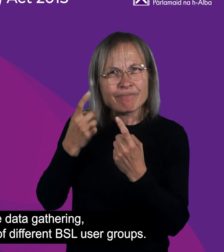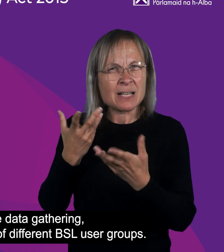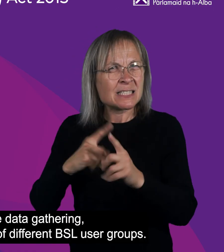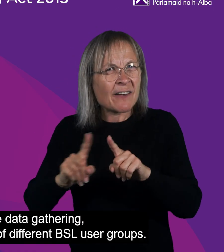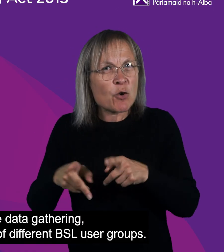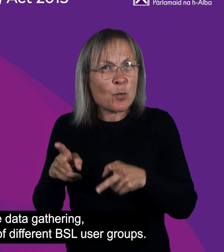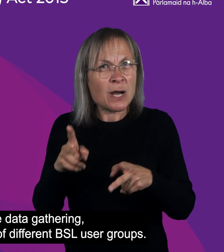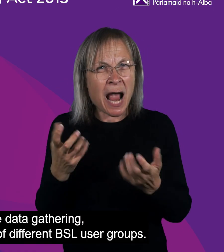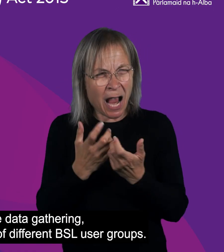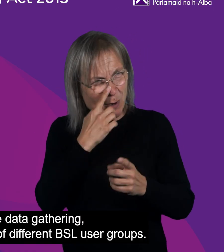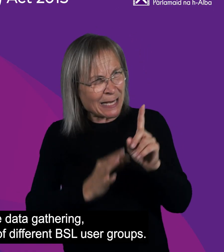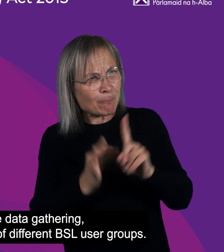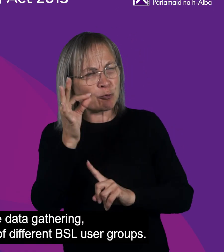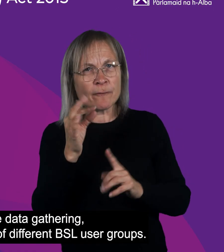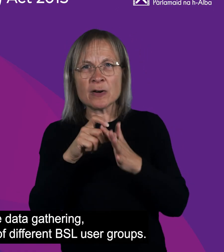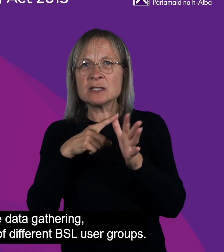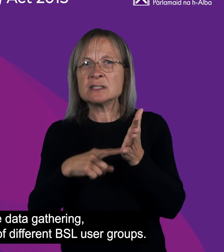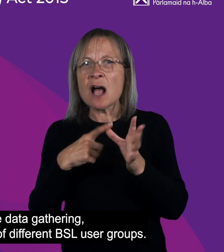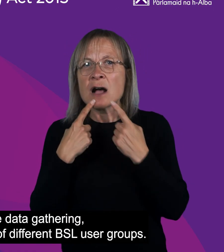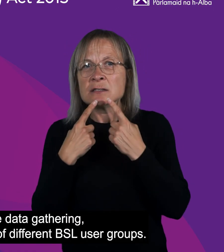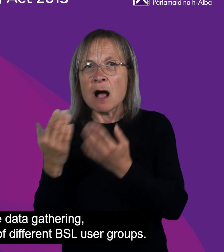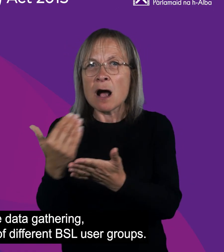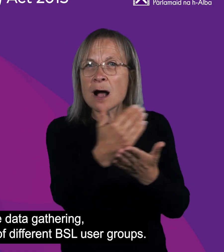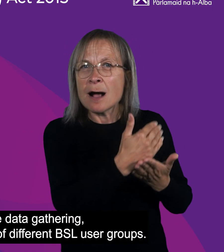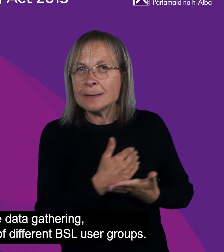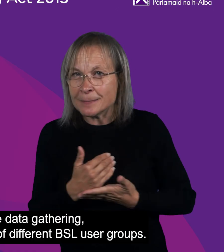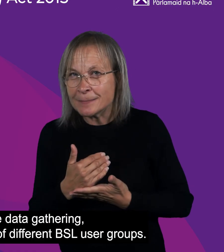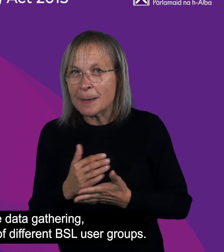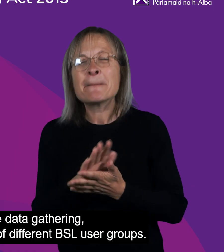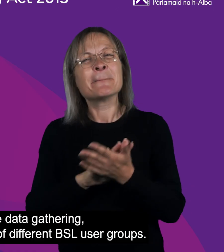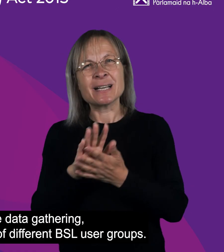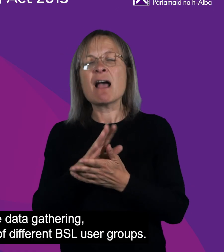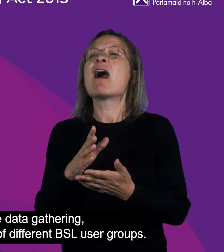better understand the needs of different BSL user groups.